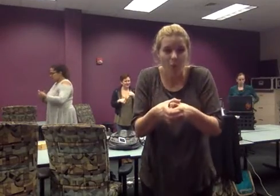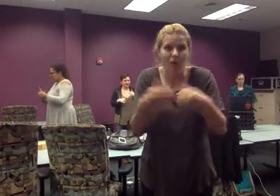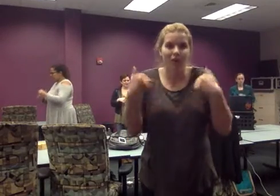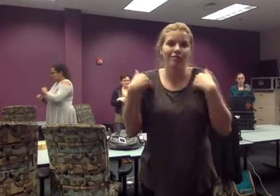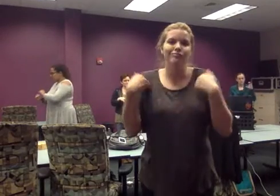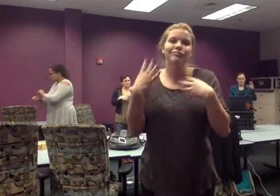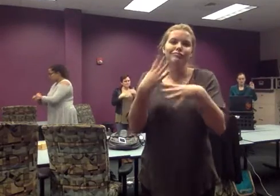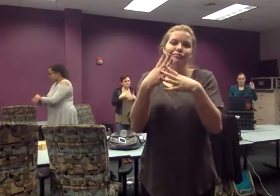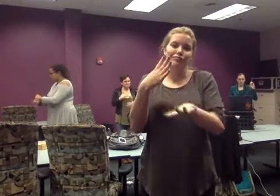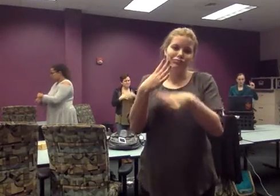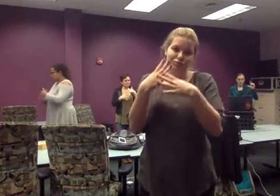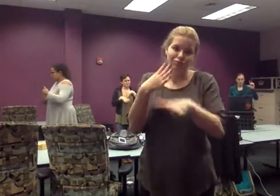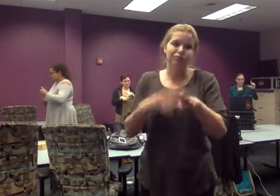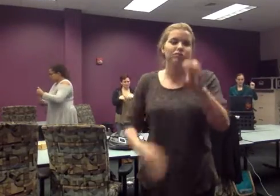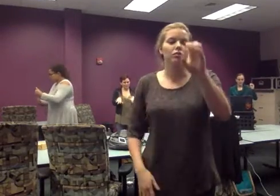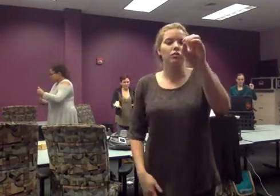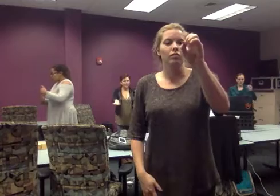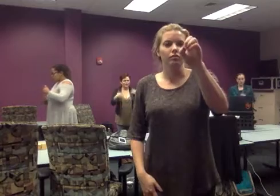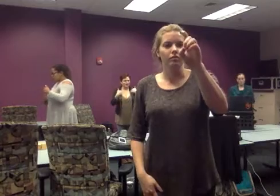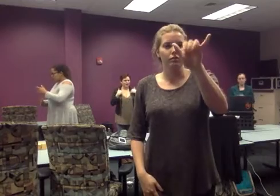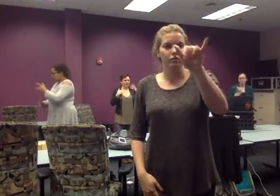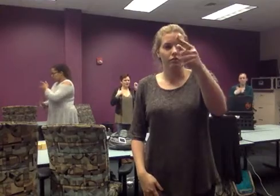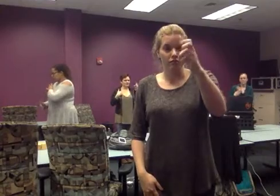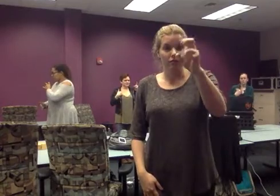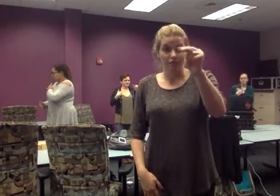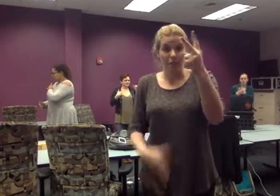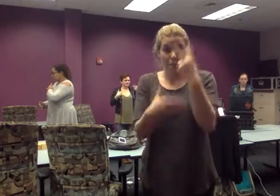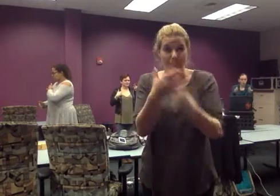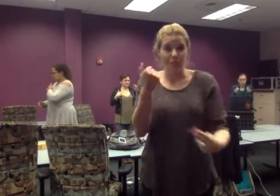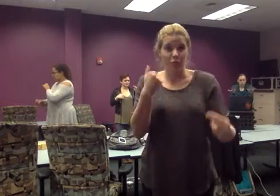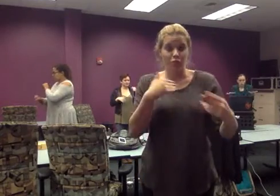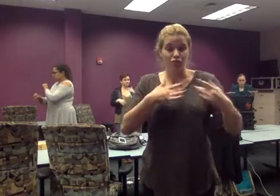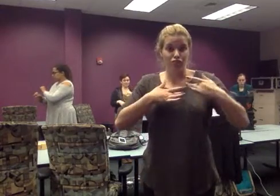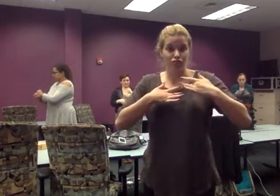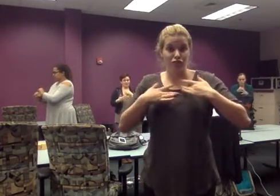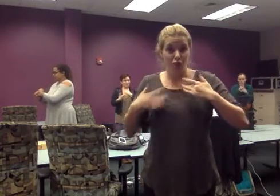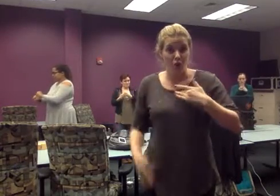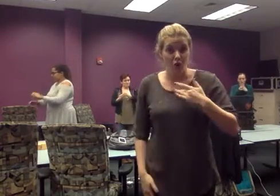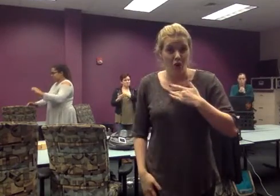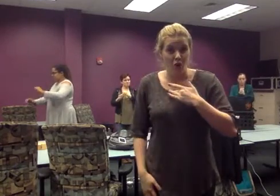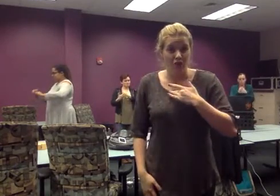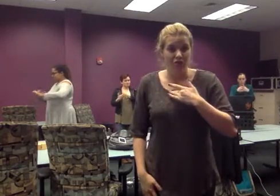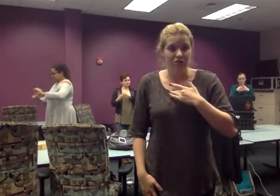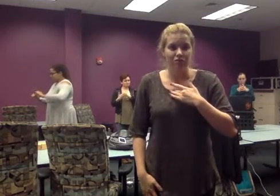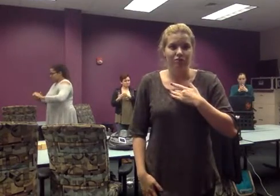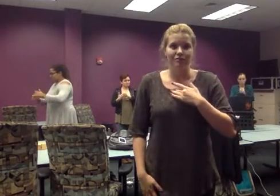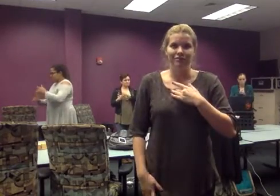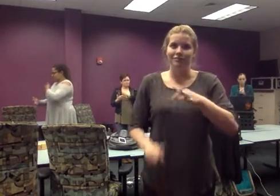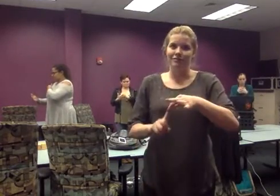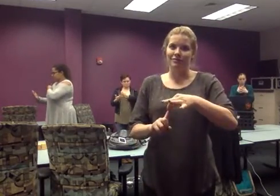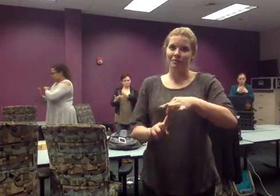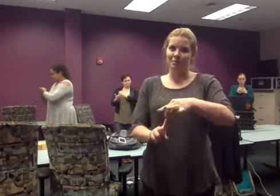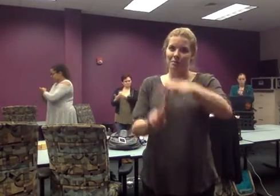the pumping, and our heart is a very special muscle, and it's really just about the size